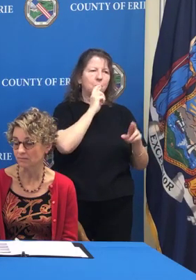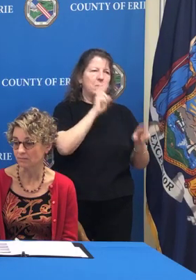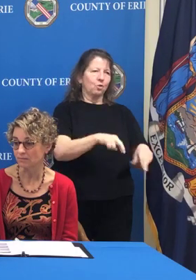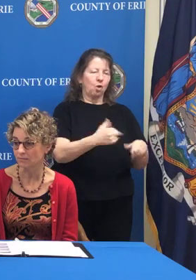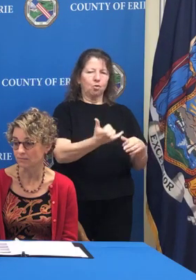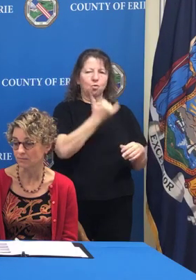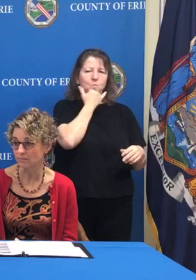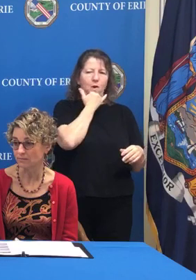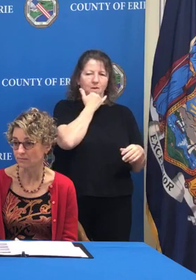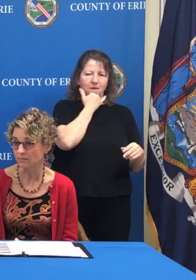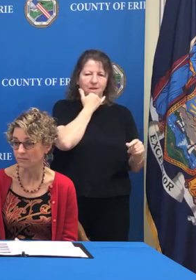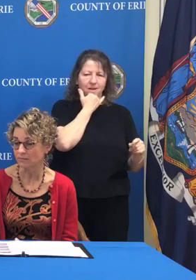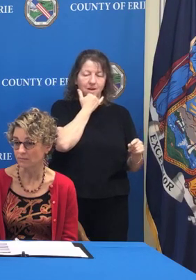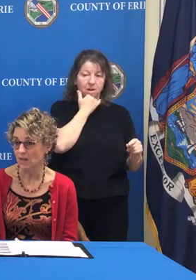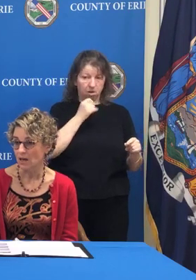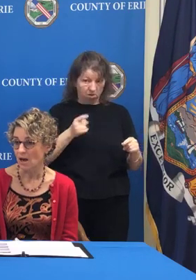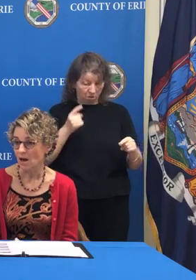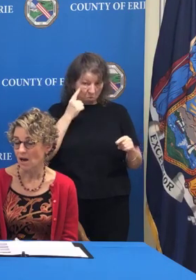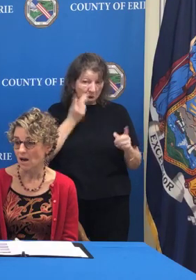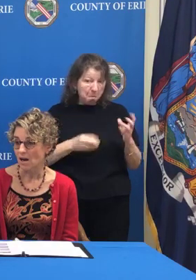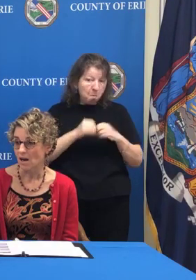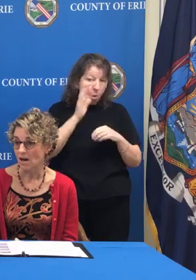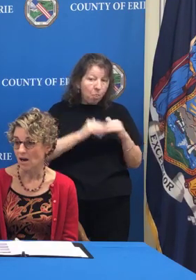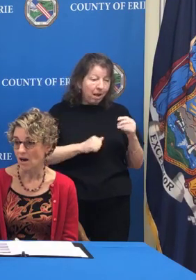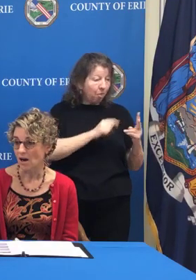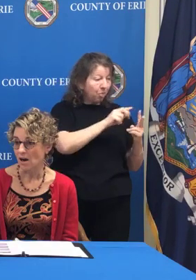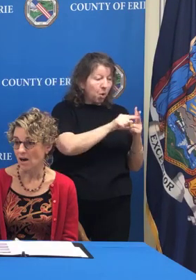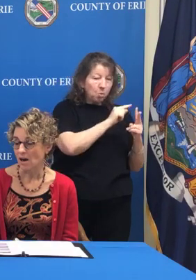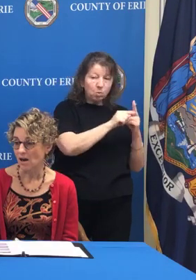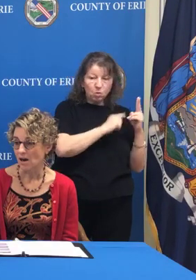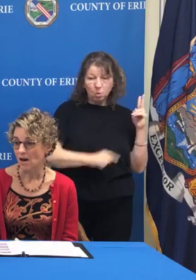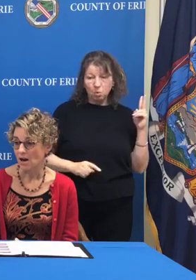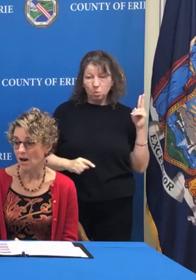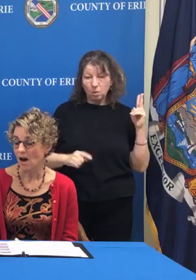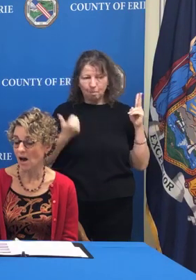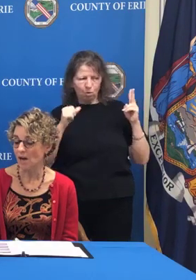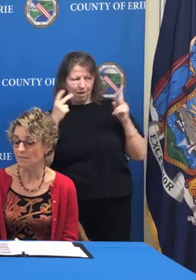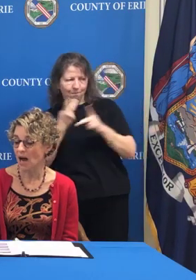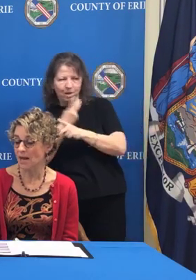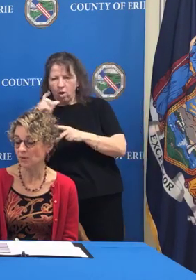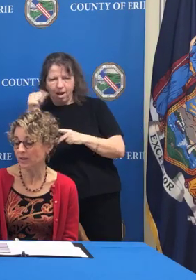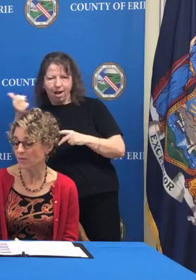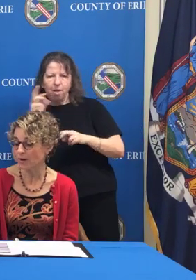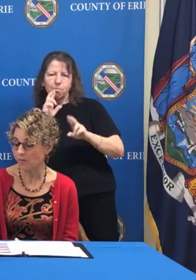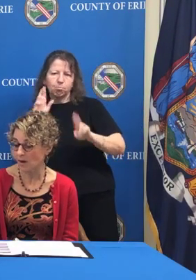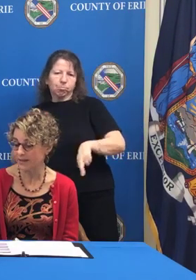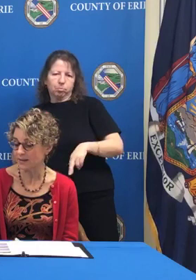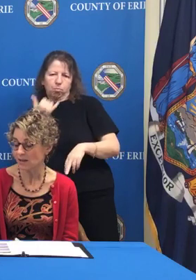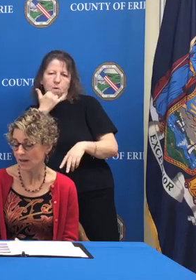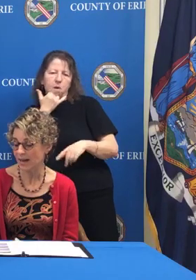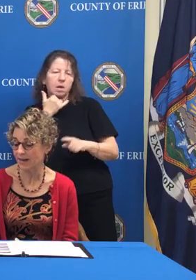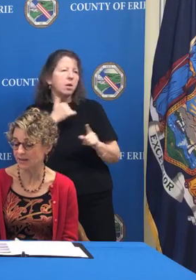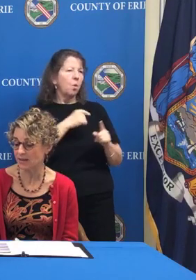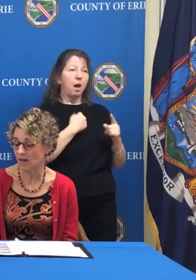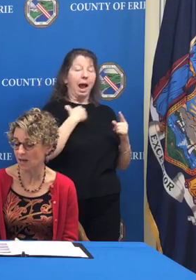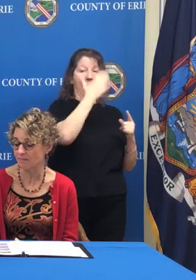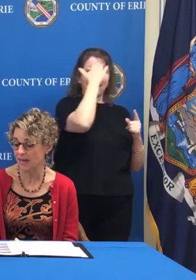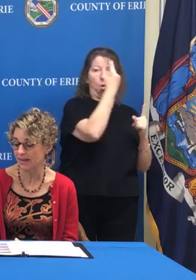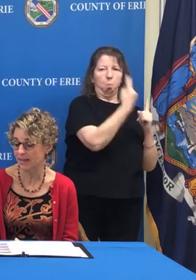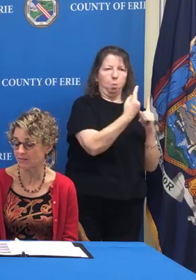Do you feel as though there are more? I guess I'm just kind of trying to get a sense of the volume. I'm only aware of one,